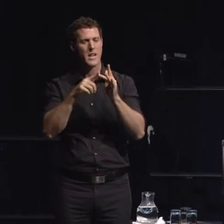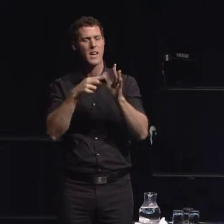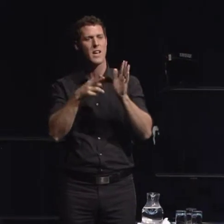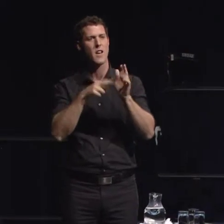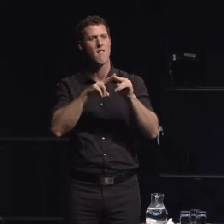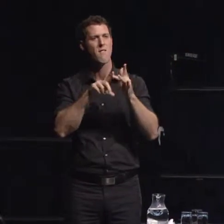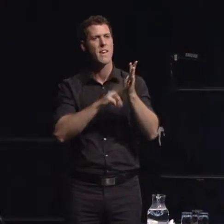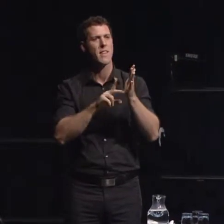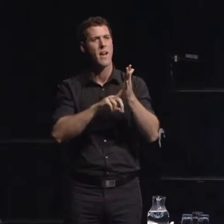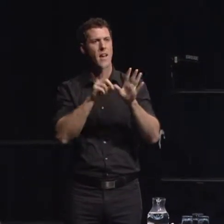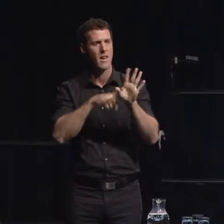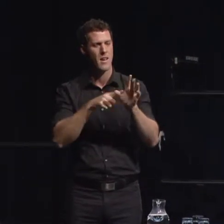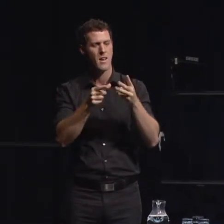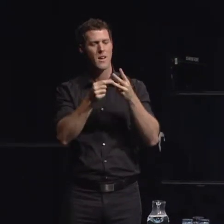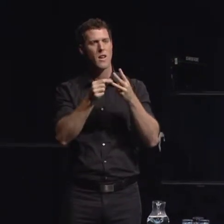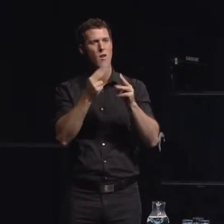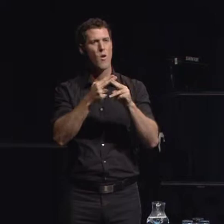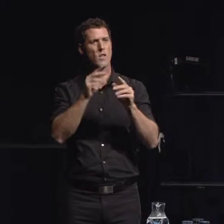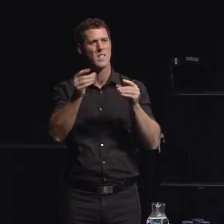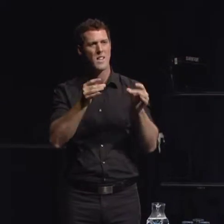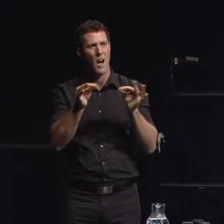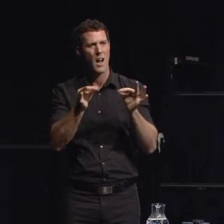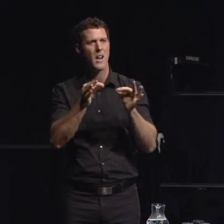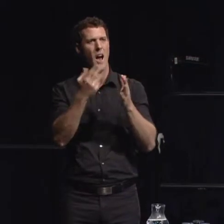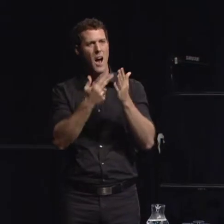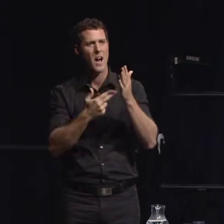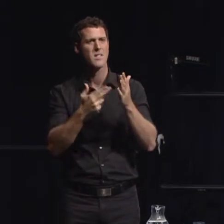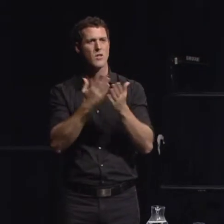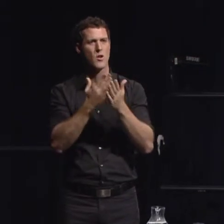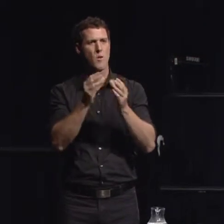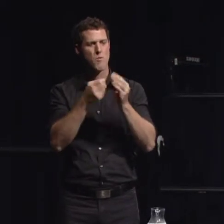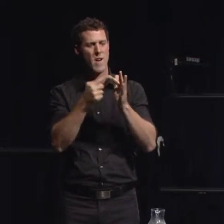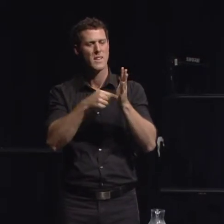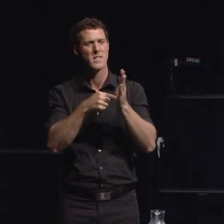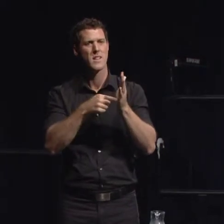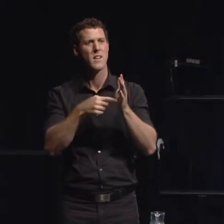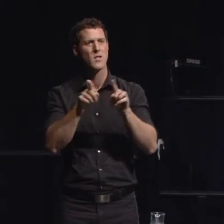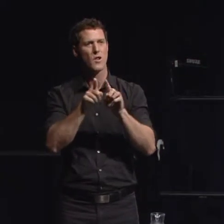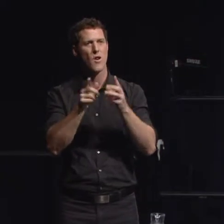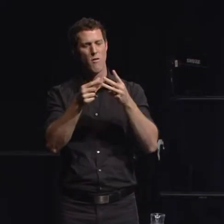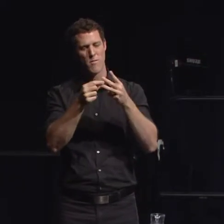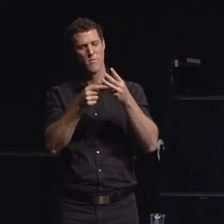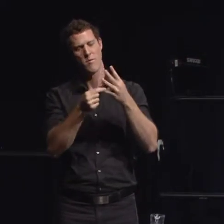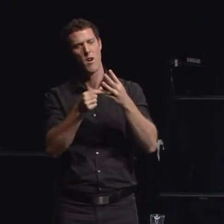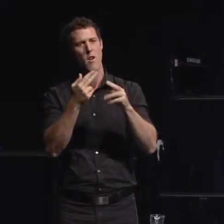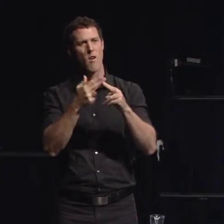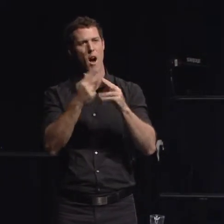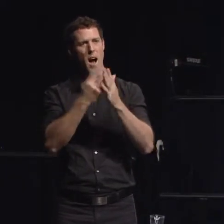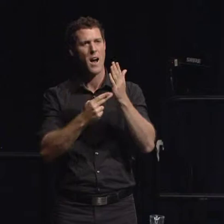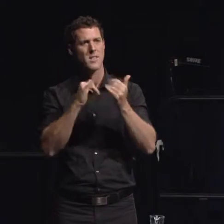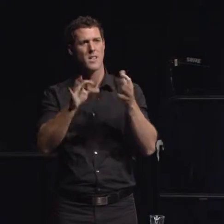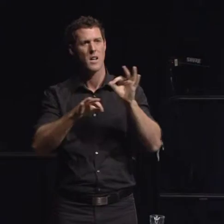Finlay. Faculty for Design Arts and Hospitality, Brett Kapanik. Faculty for Health Sciences, Dr. Lynette